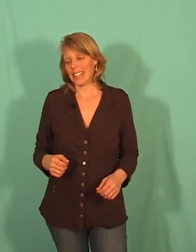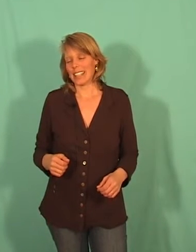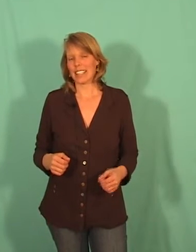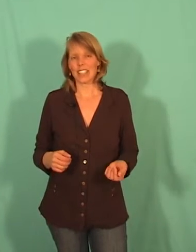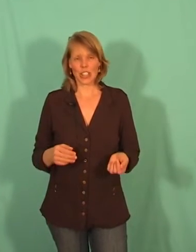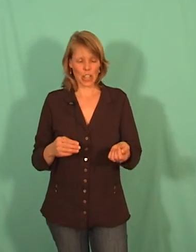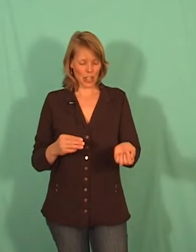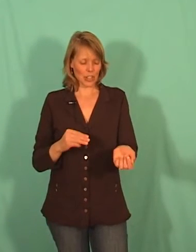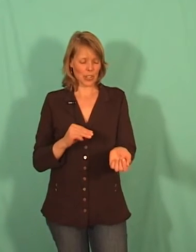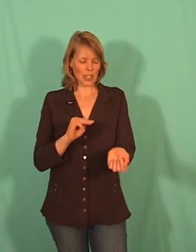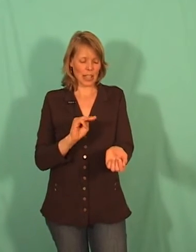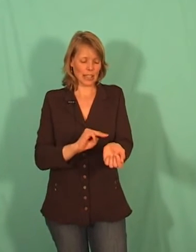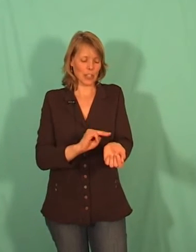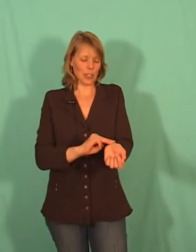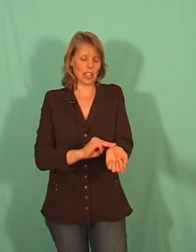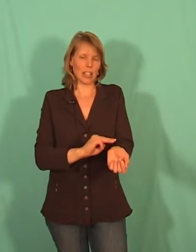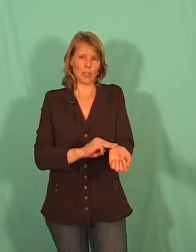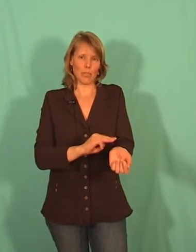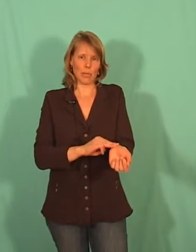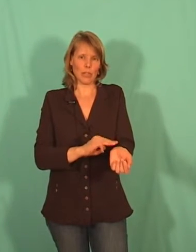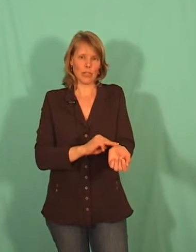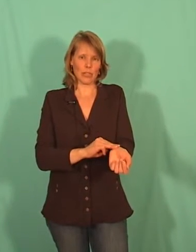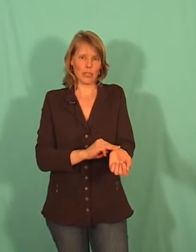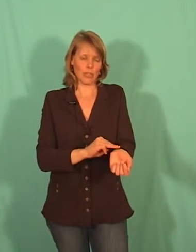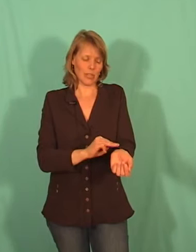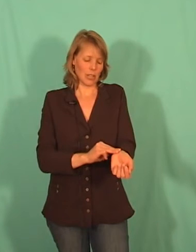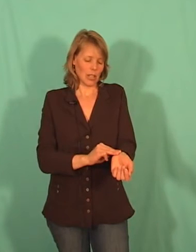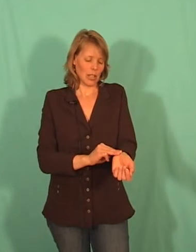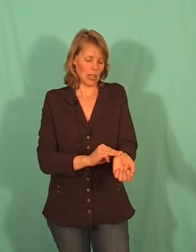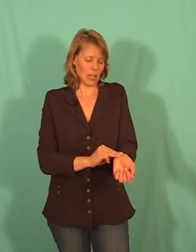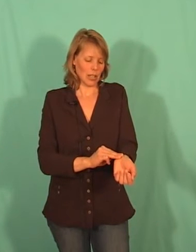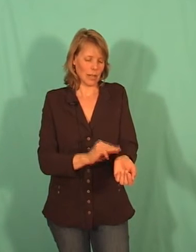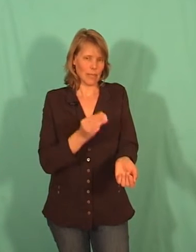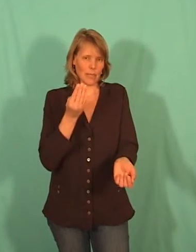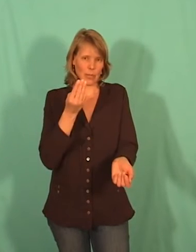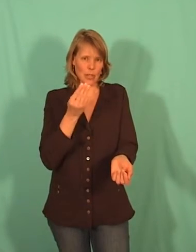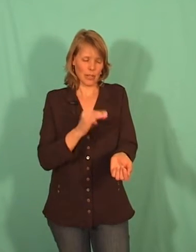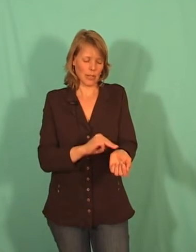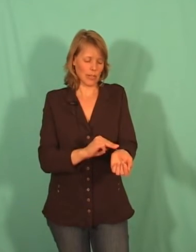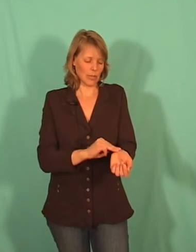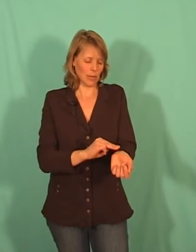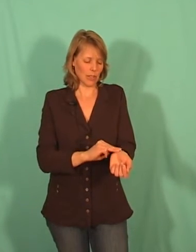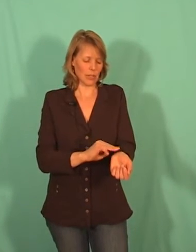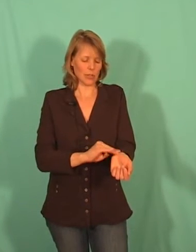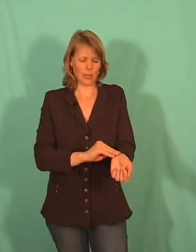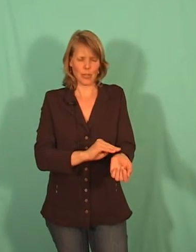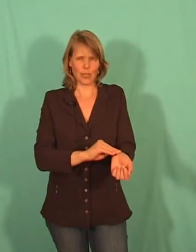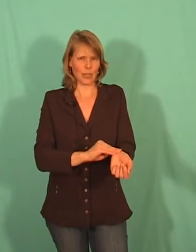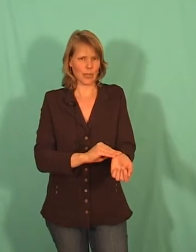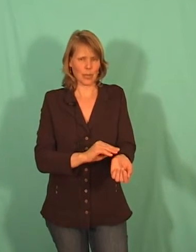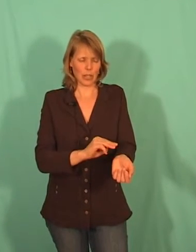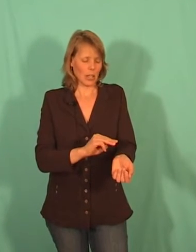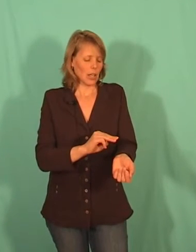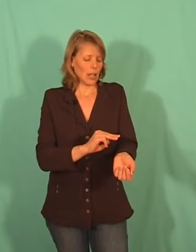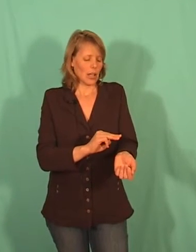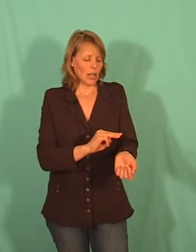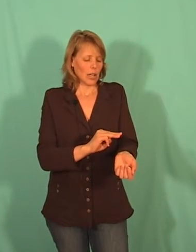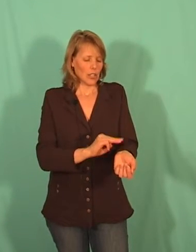Next is doctor. It's kind of like you're taking your pulse with these 3 fingers, or you can do it this way.